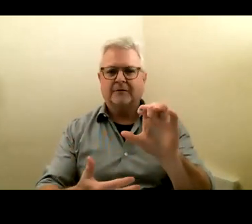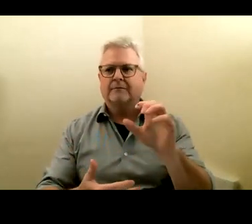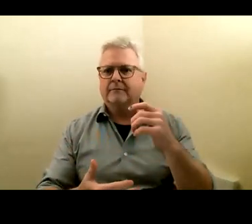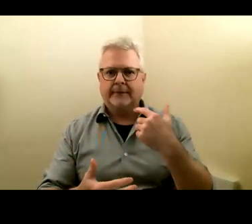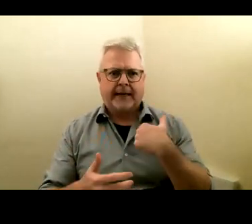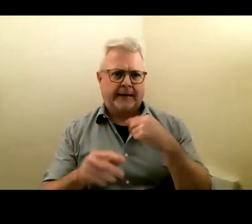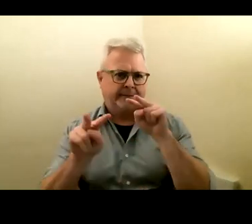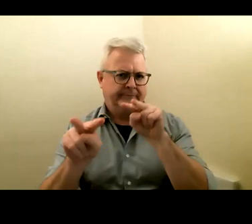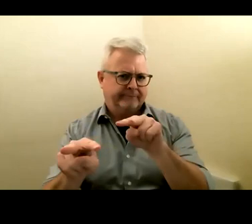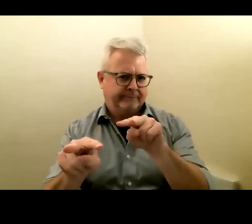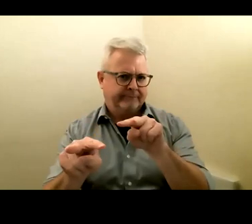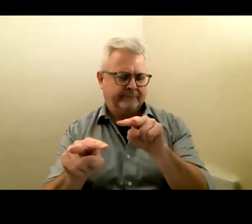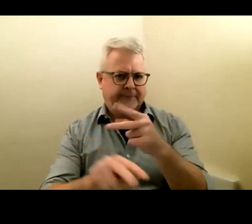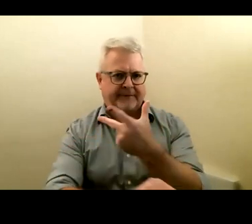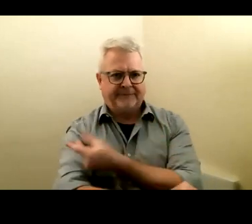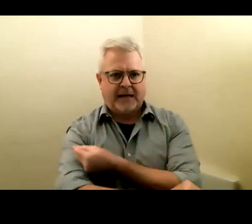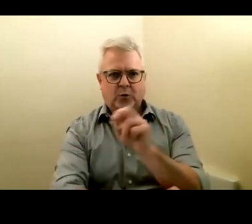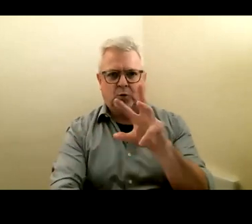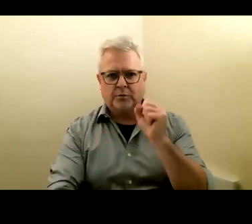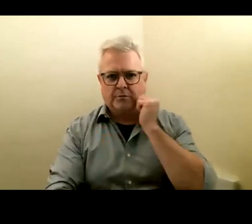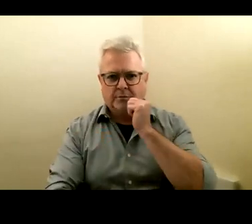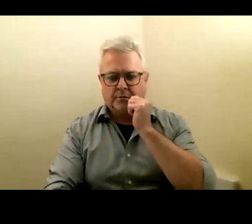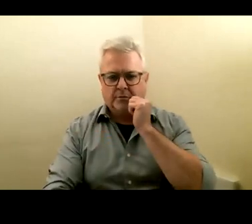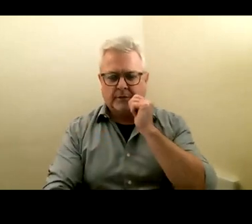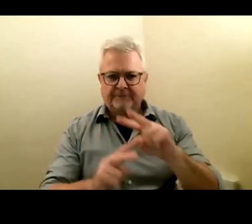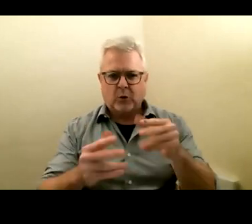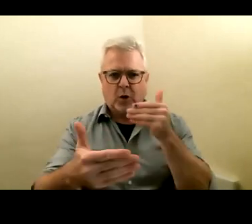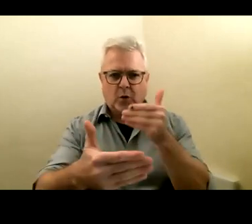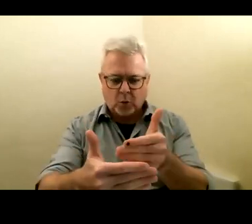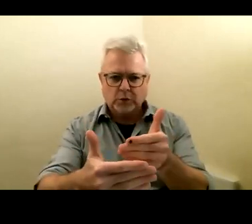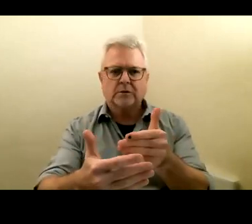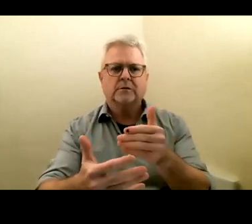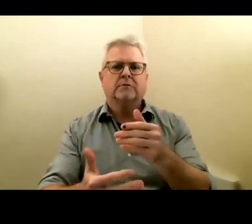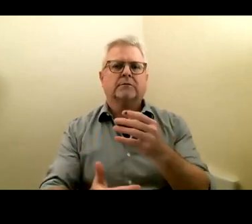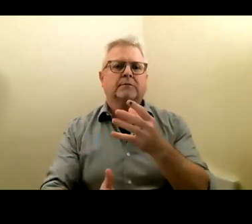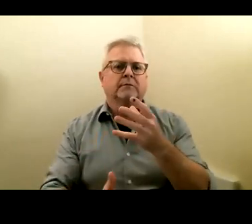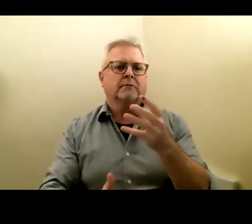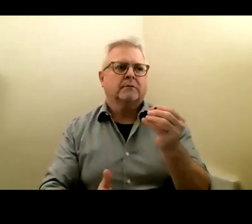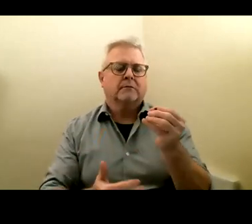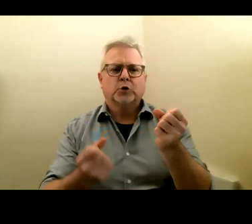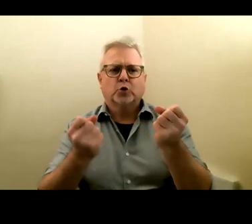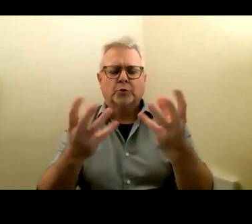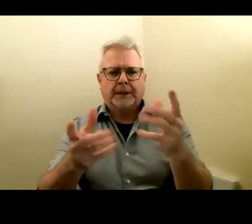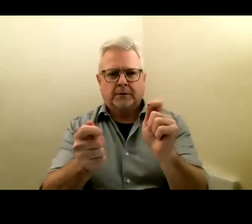to Rhode Island starting in mid-December. Been looking at the vaccine news every day, and